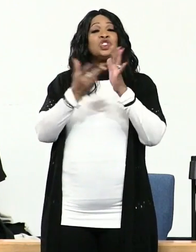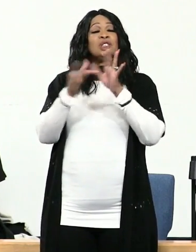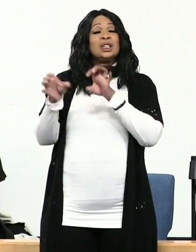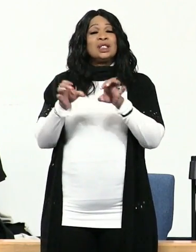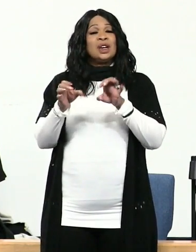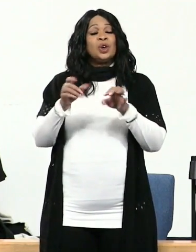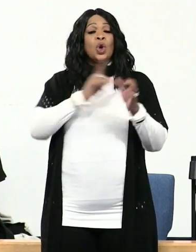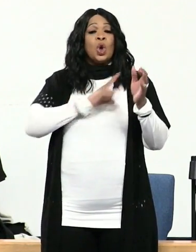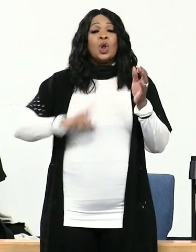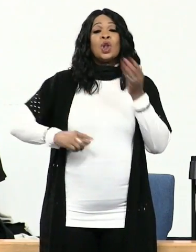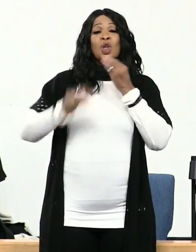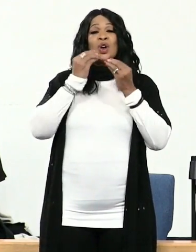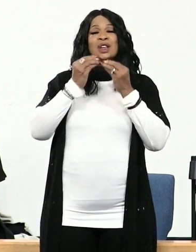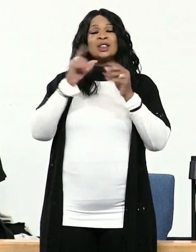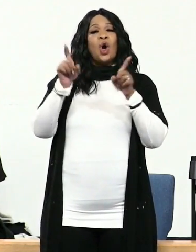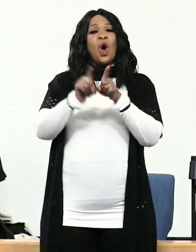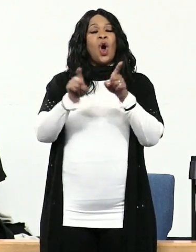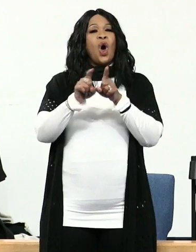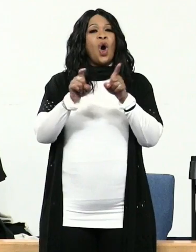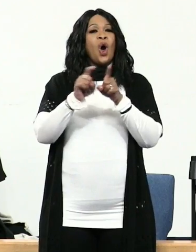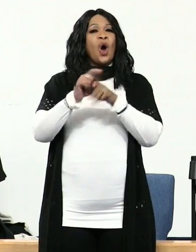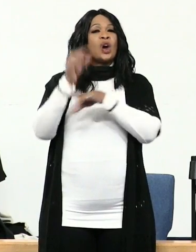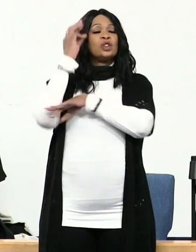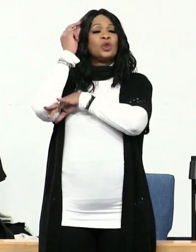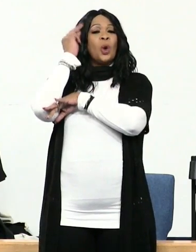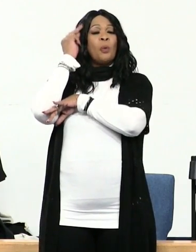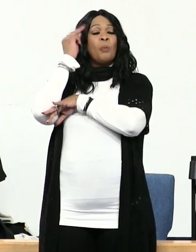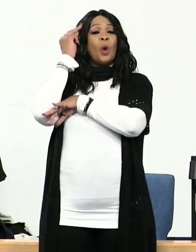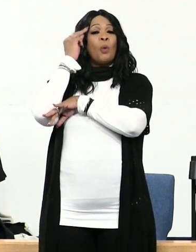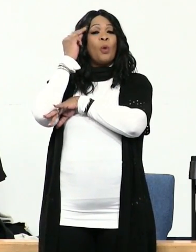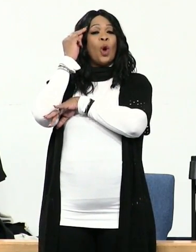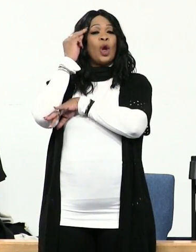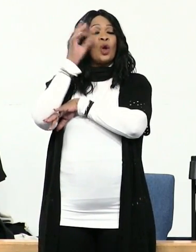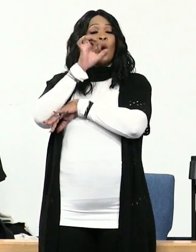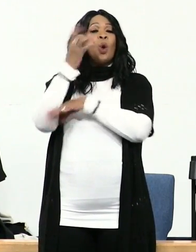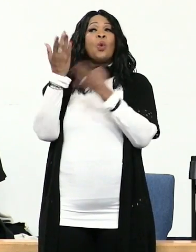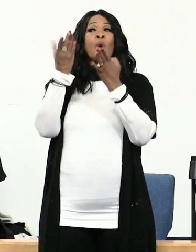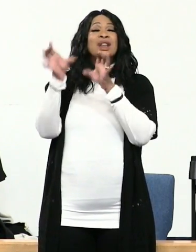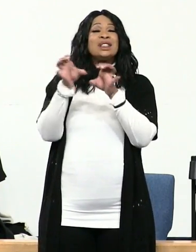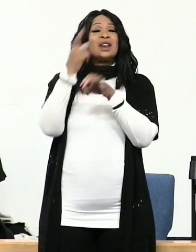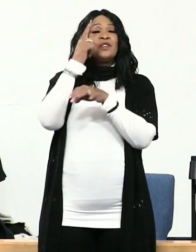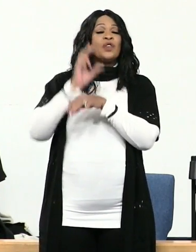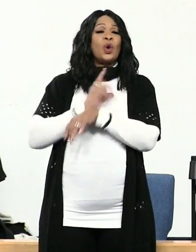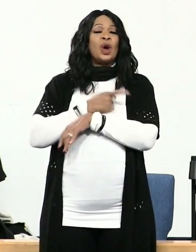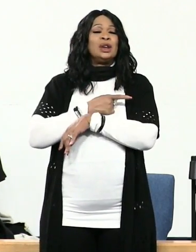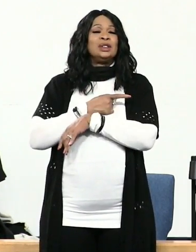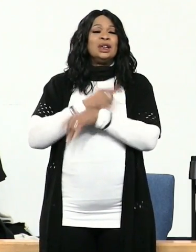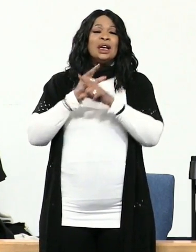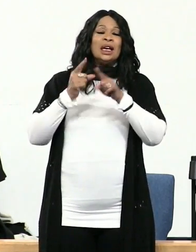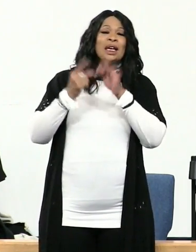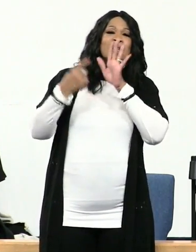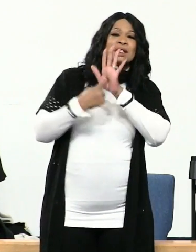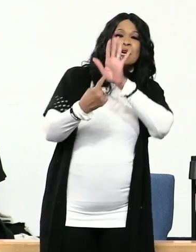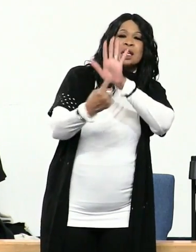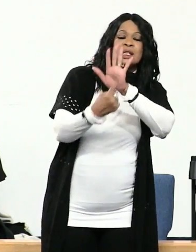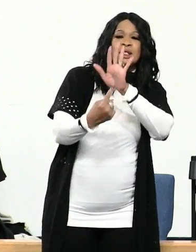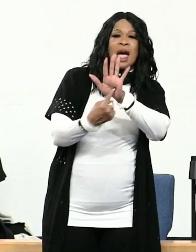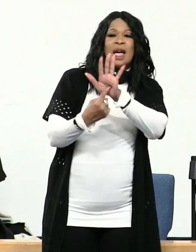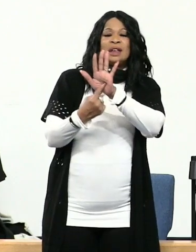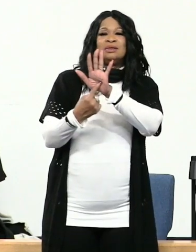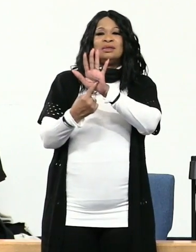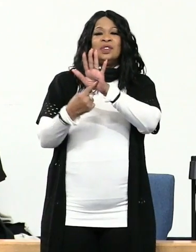a memorial for what he has done for us. It's a sign, a